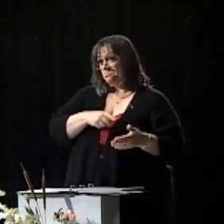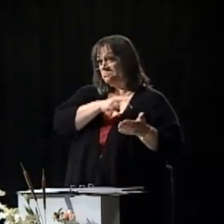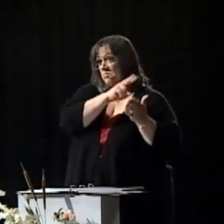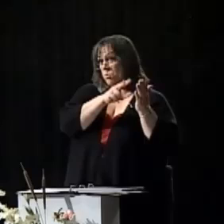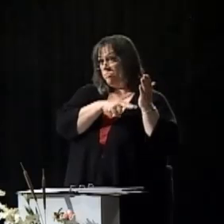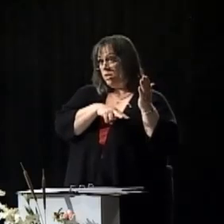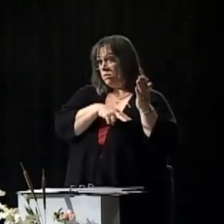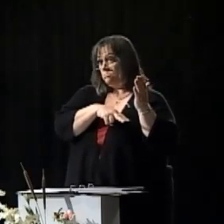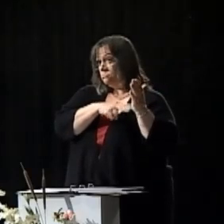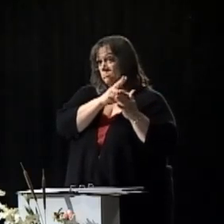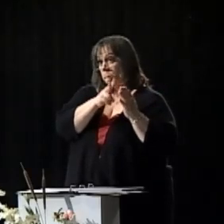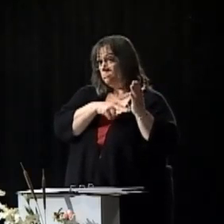Maybe reading.